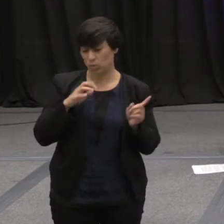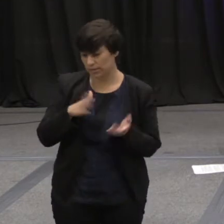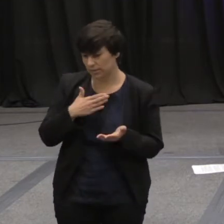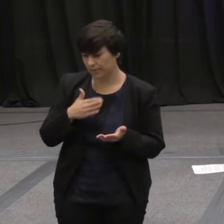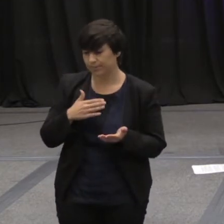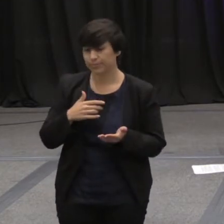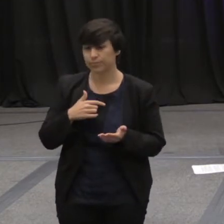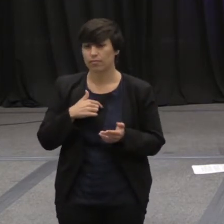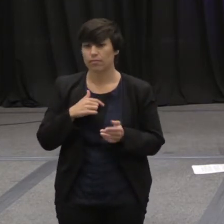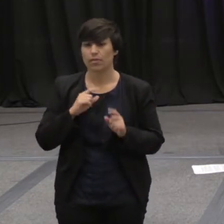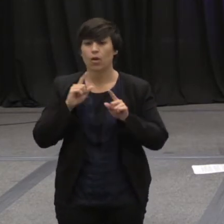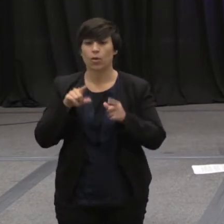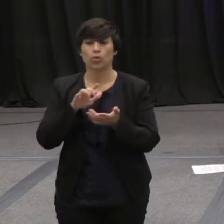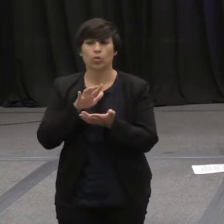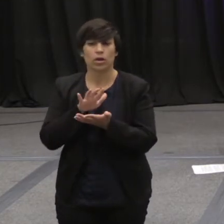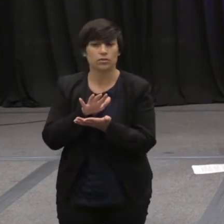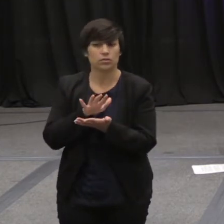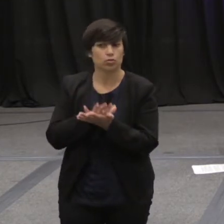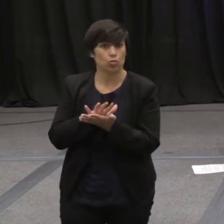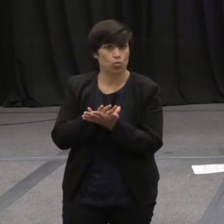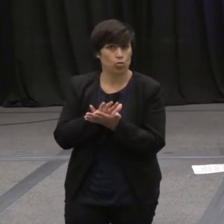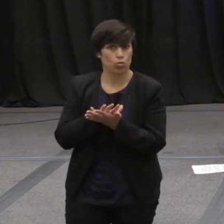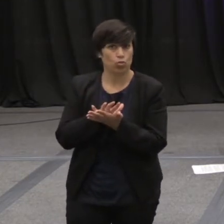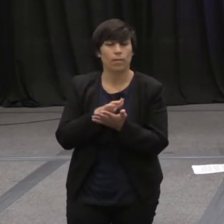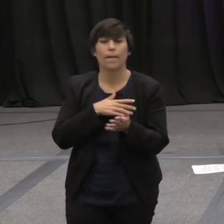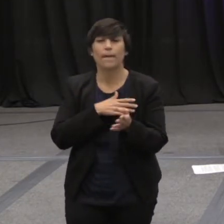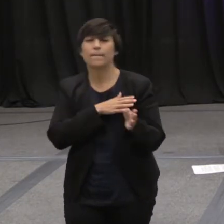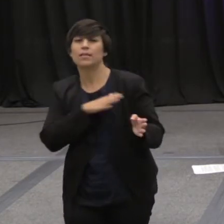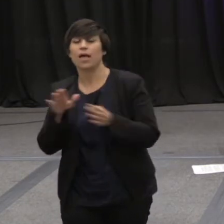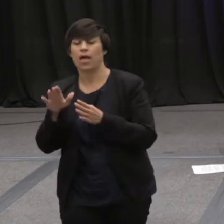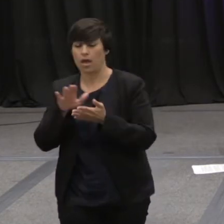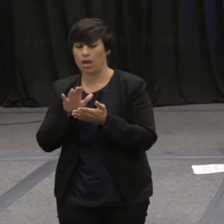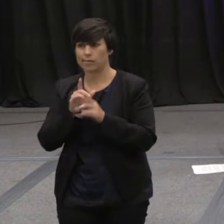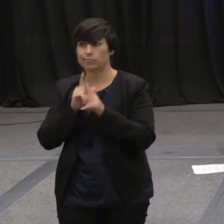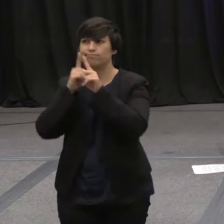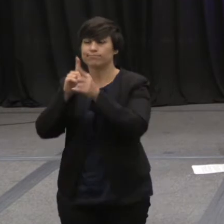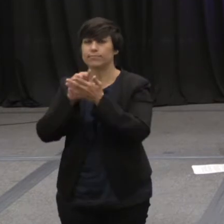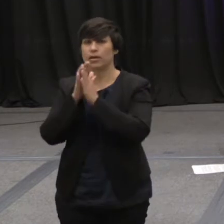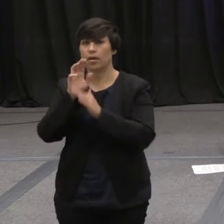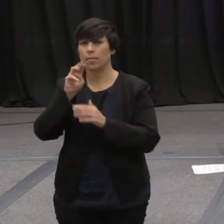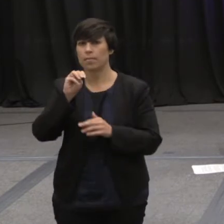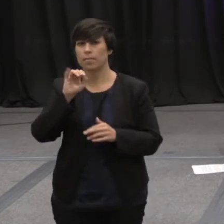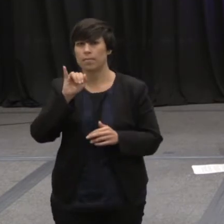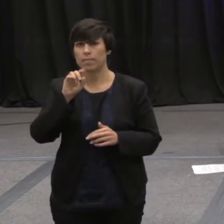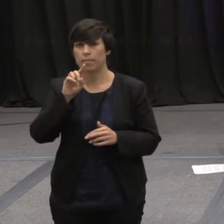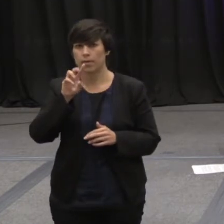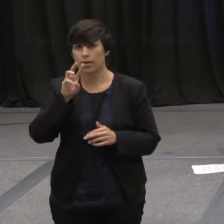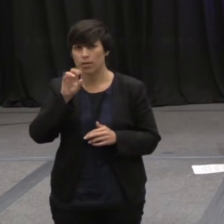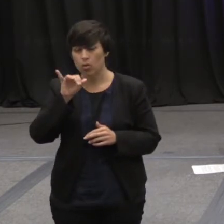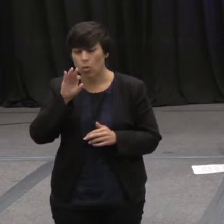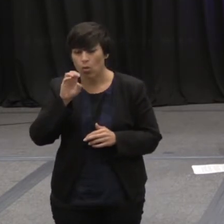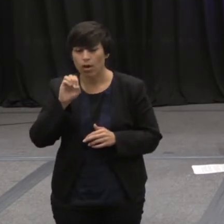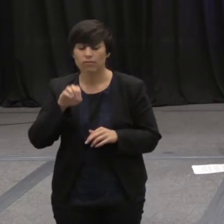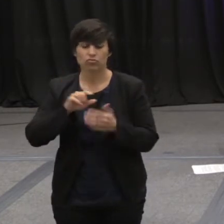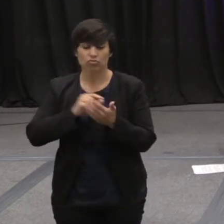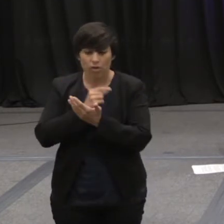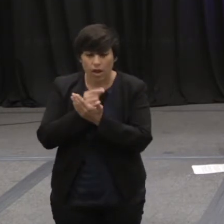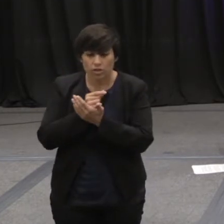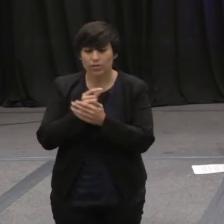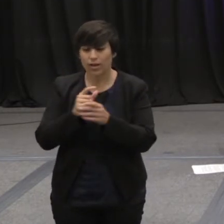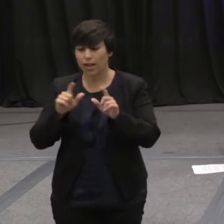went to nursing school, and I was going to be a midwife, and I graduated, got my license, got my diploma,